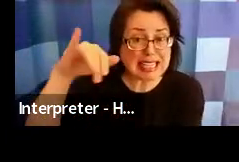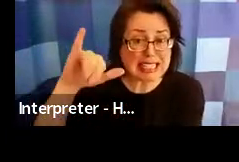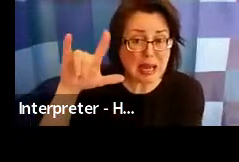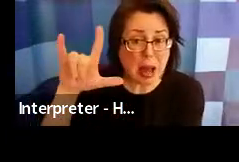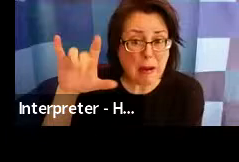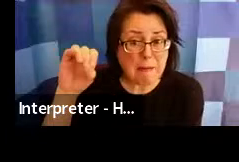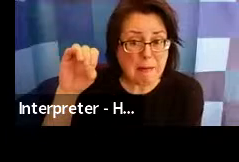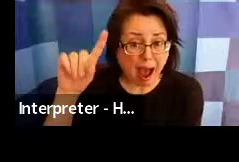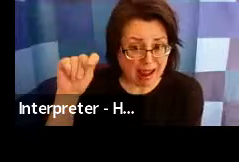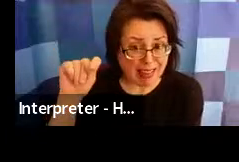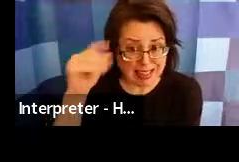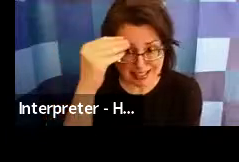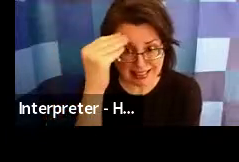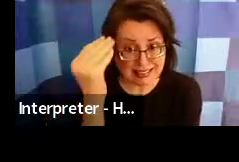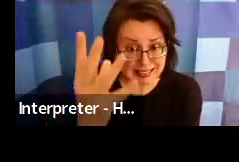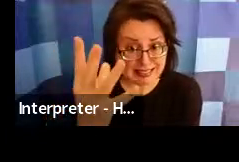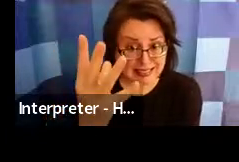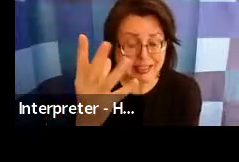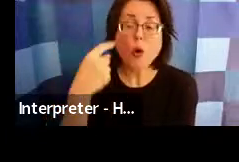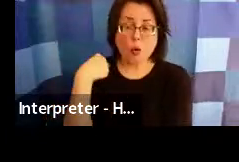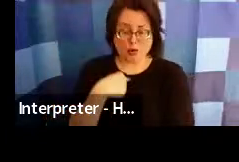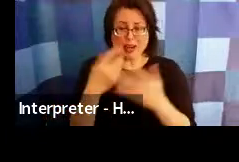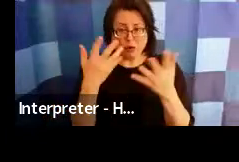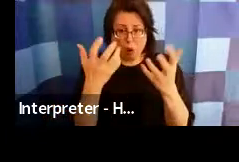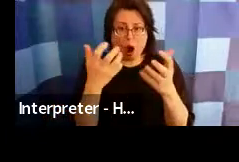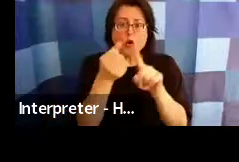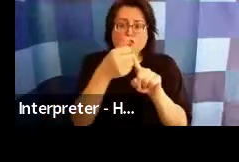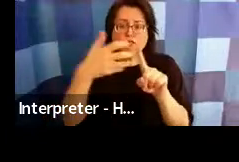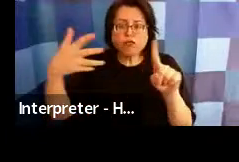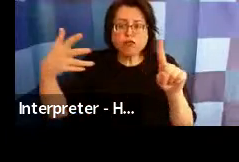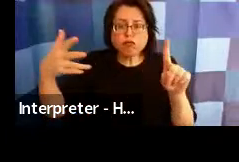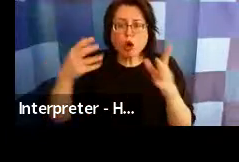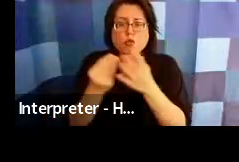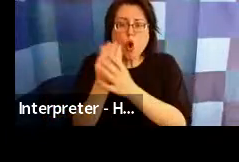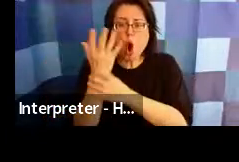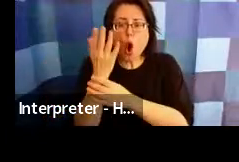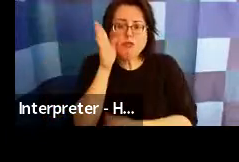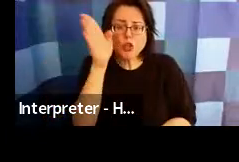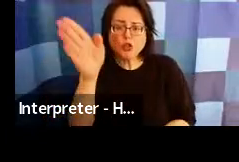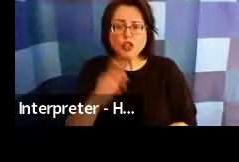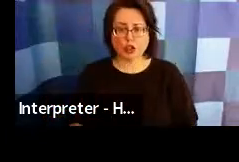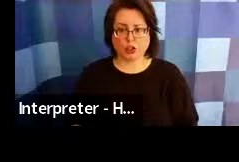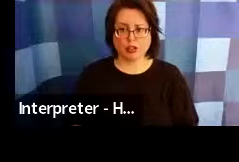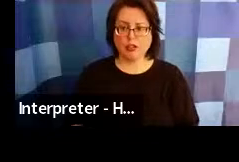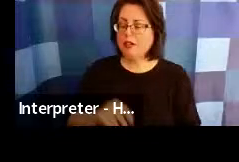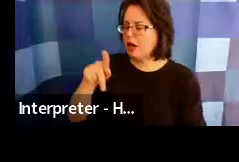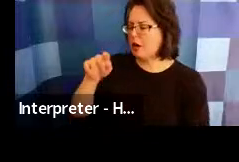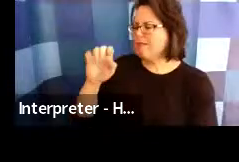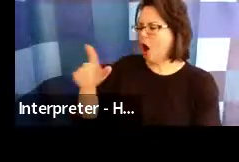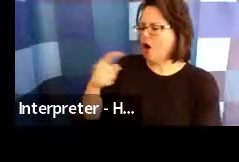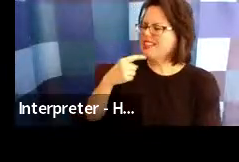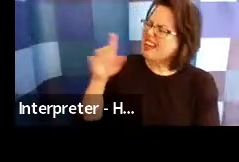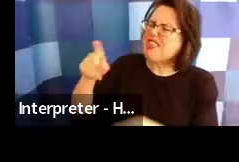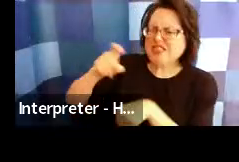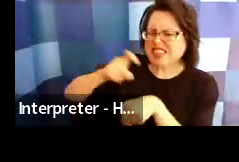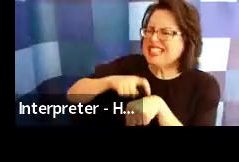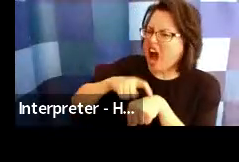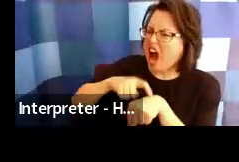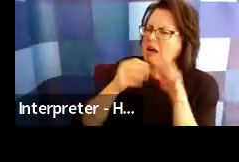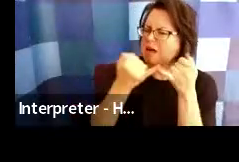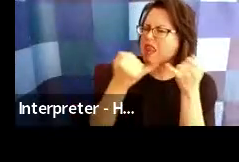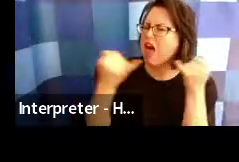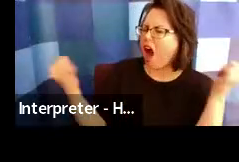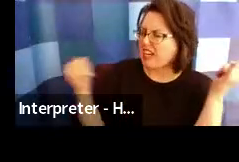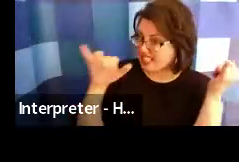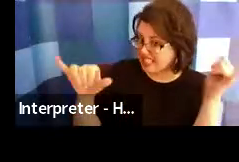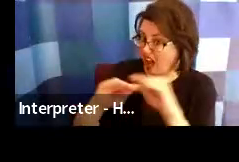the broader things it might be able to accomplish. What about the timetable? Is the timetable spelled out clearly?